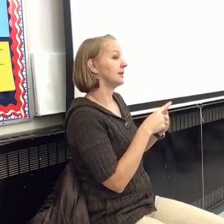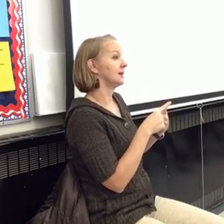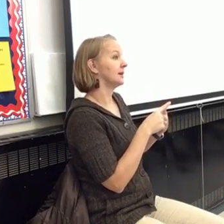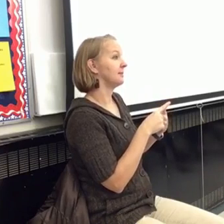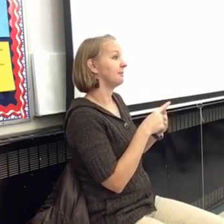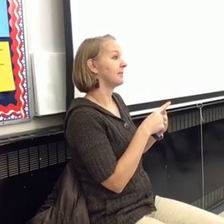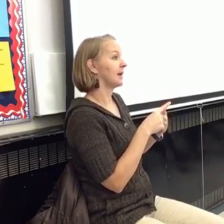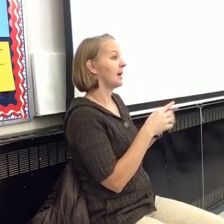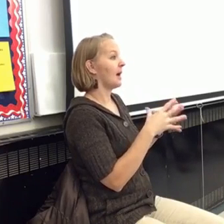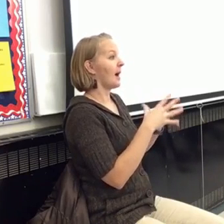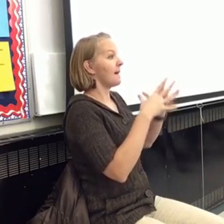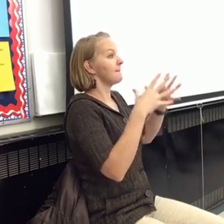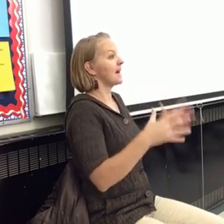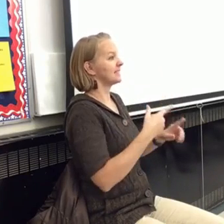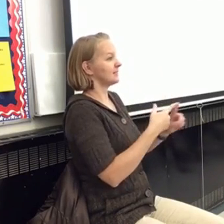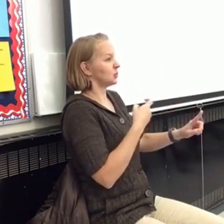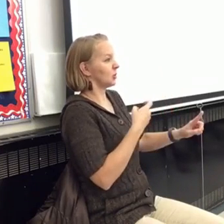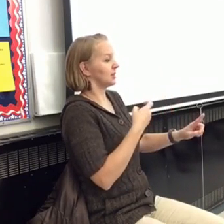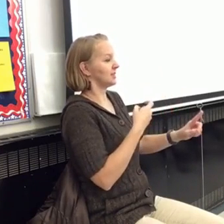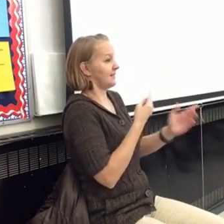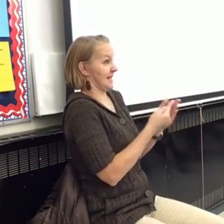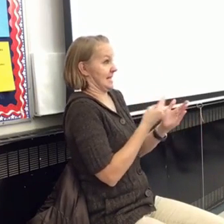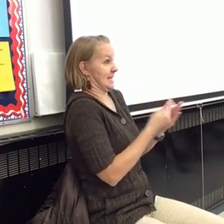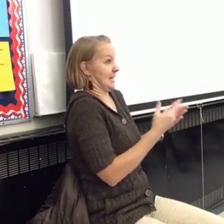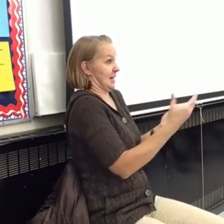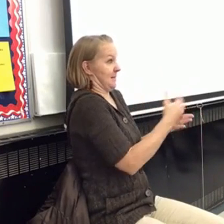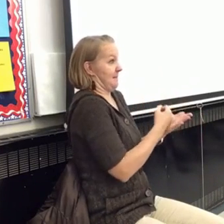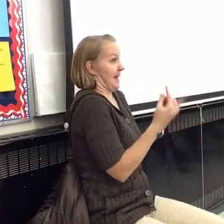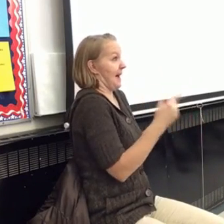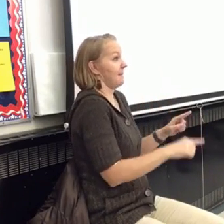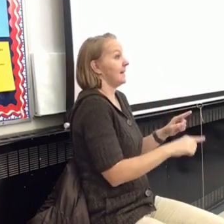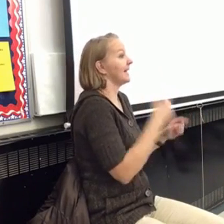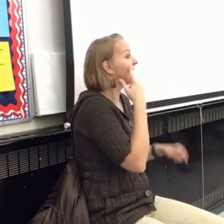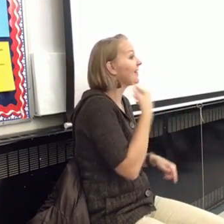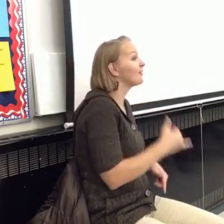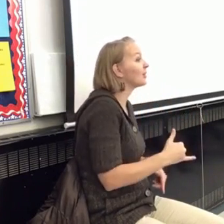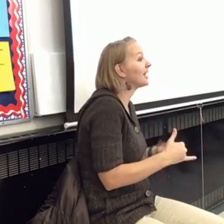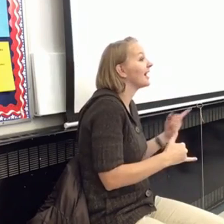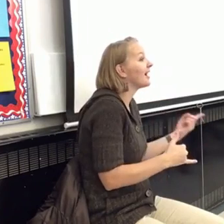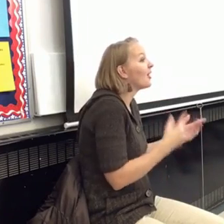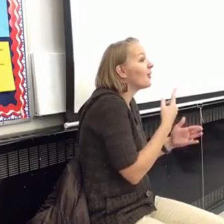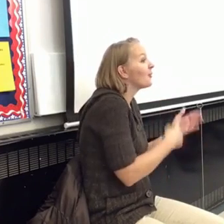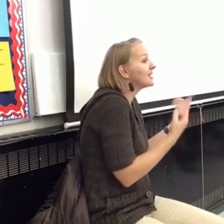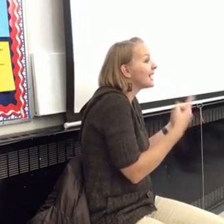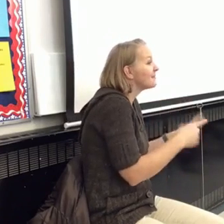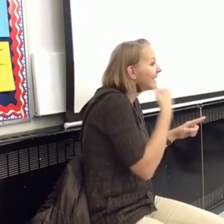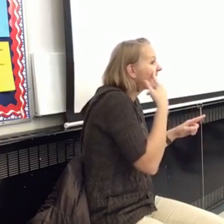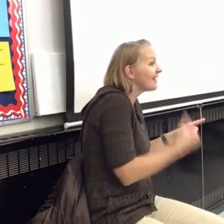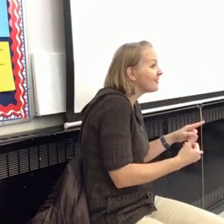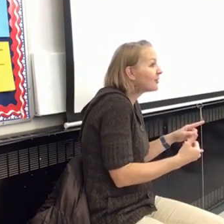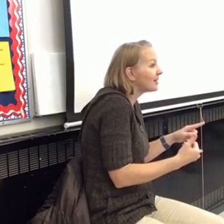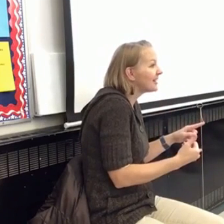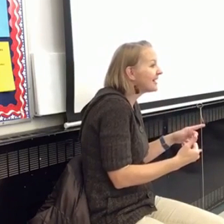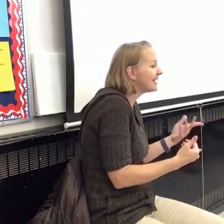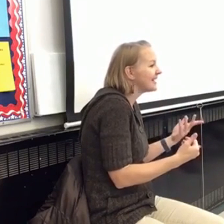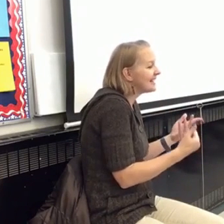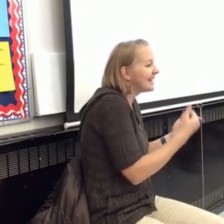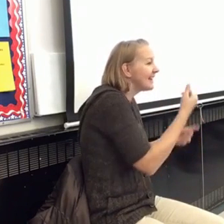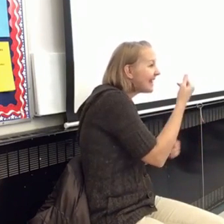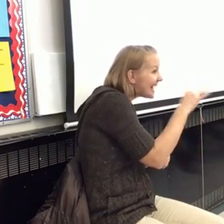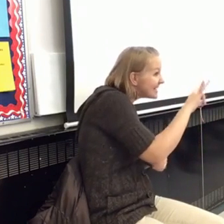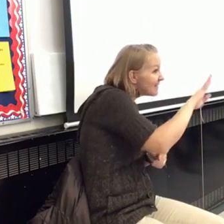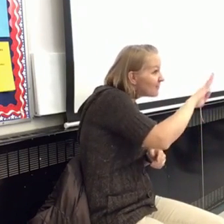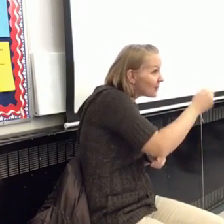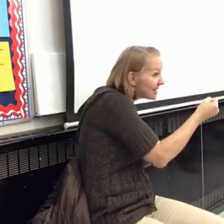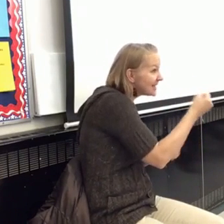to be a massive source of income going on right now in California. What is going on in California in the late